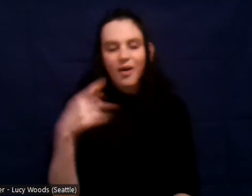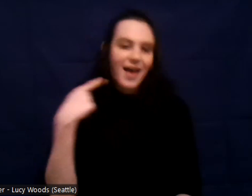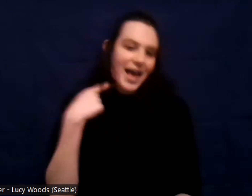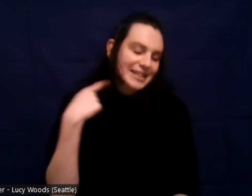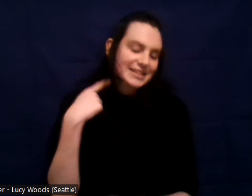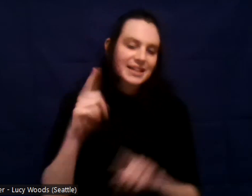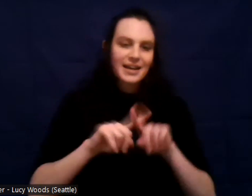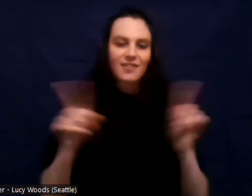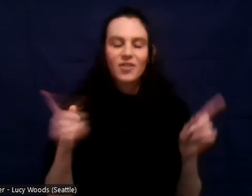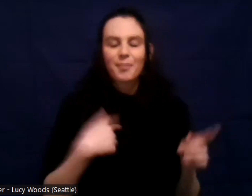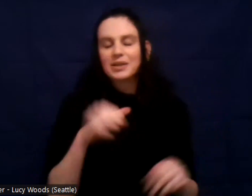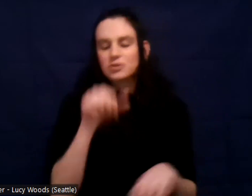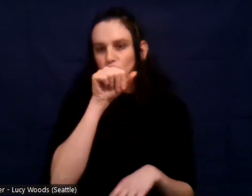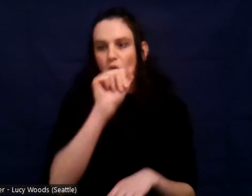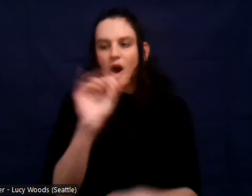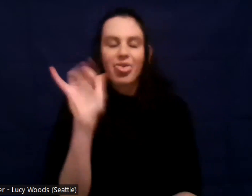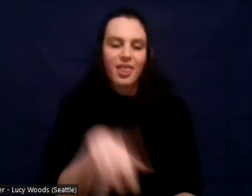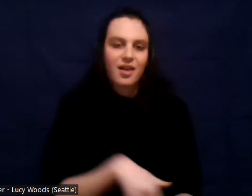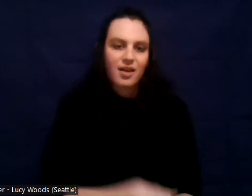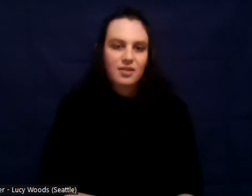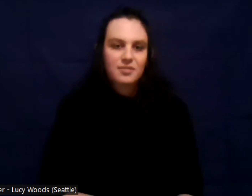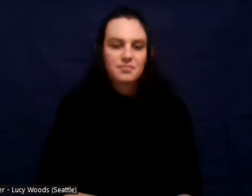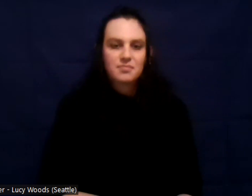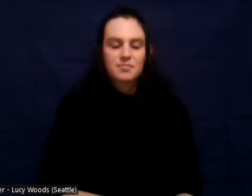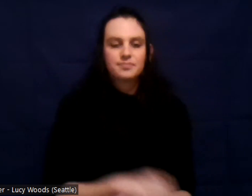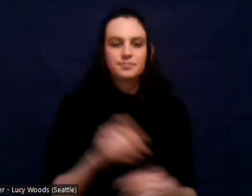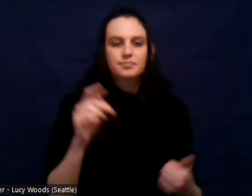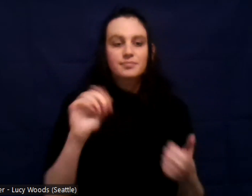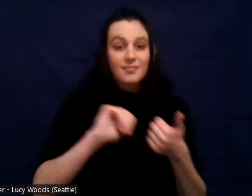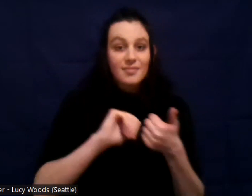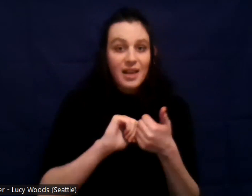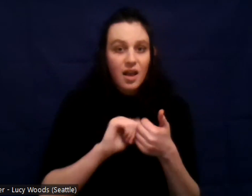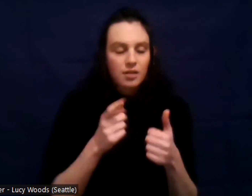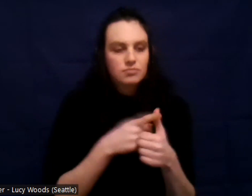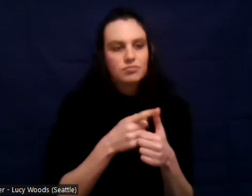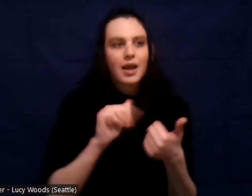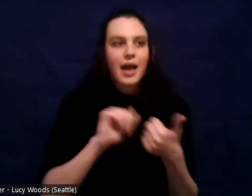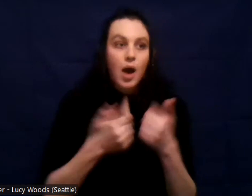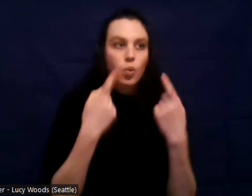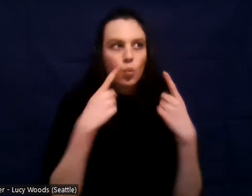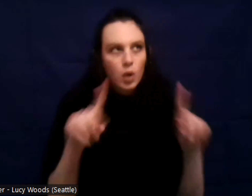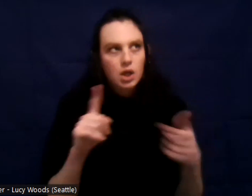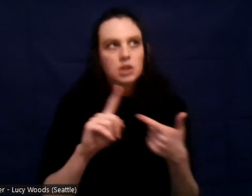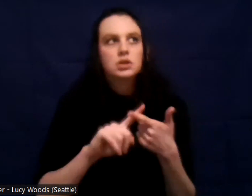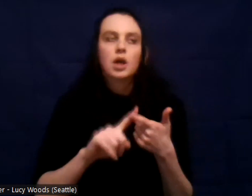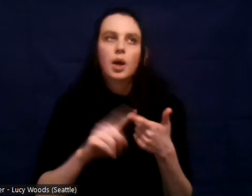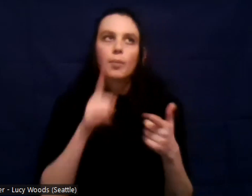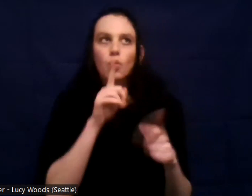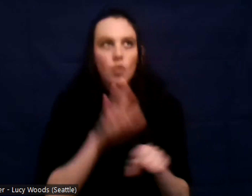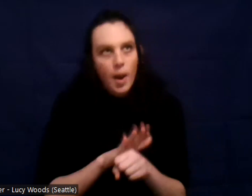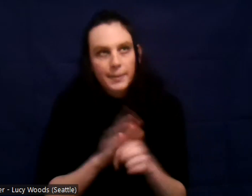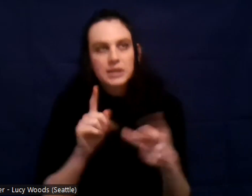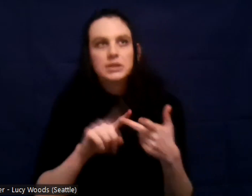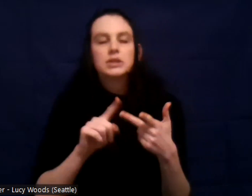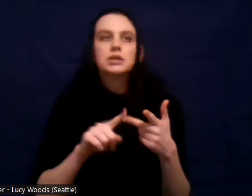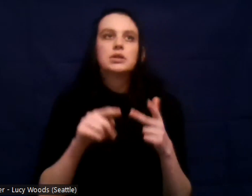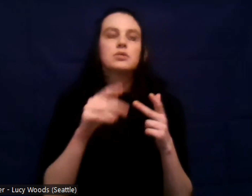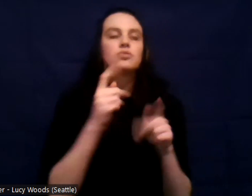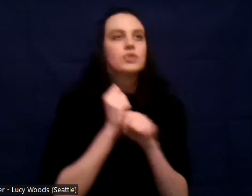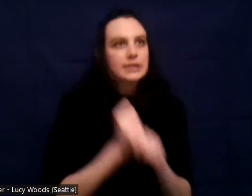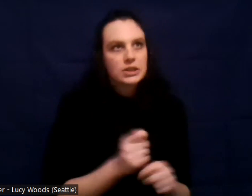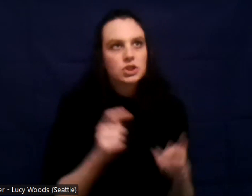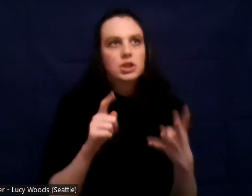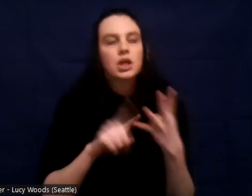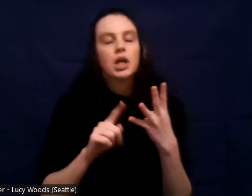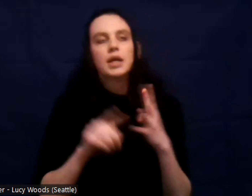like, holy cow, like how it works, the promises, the traditions, the steps, like just hearing it,